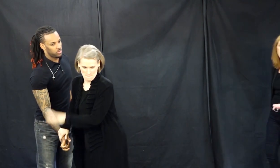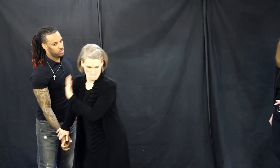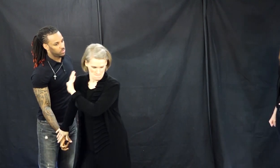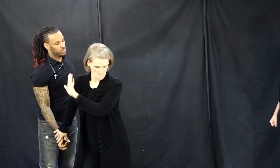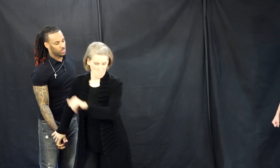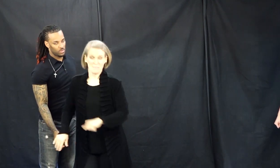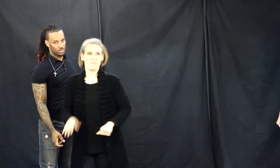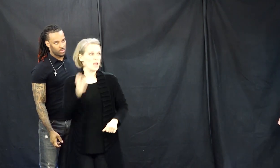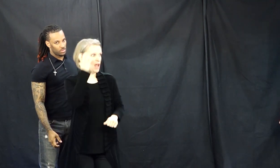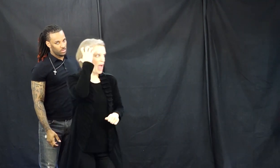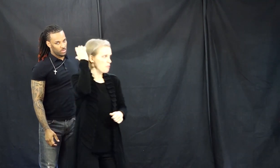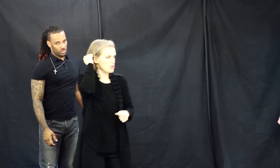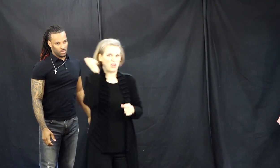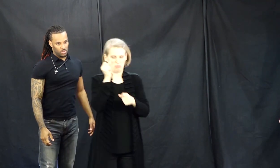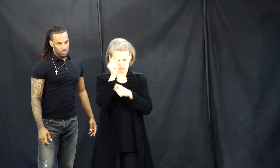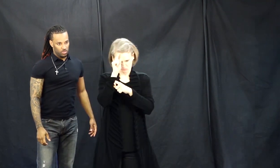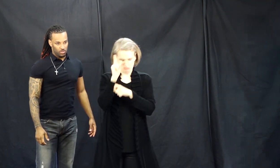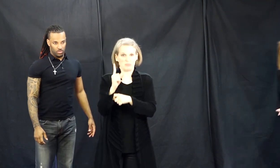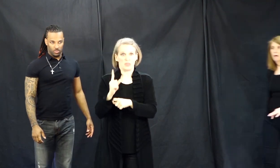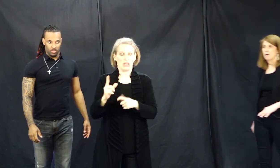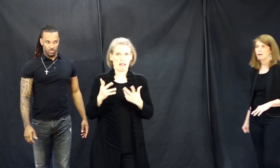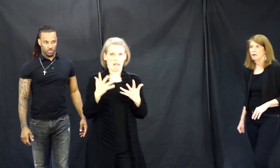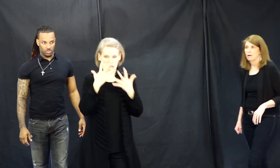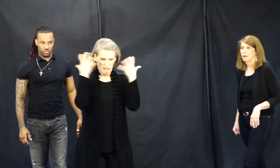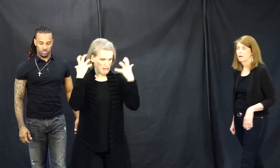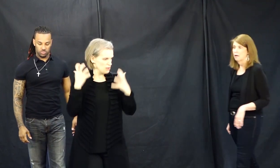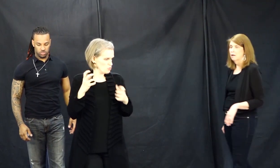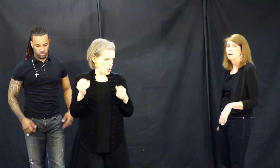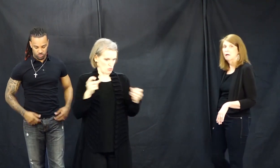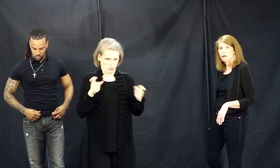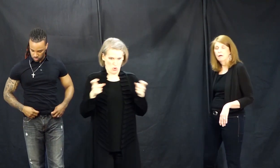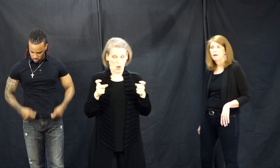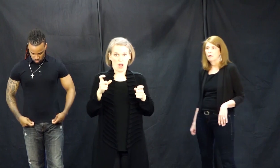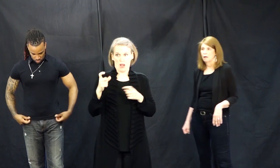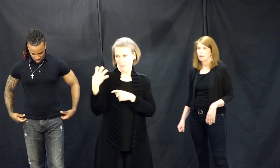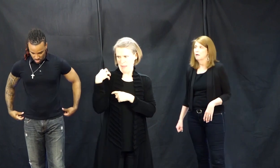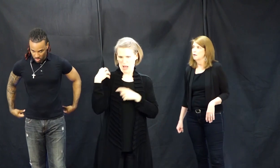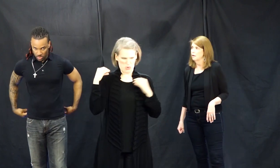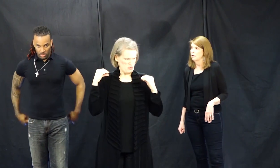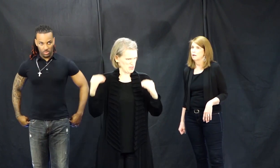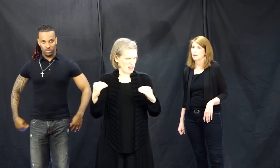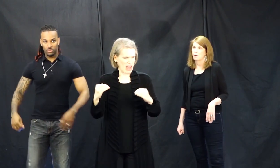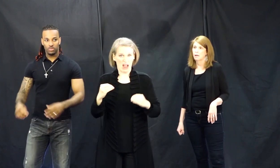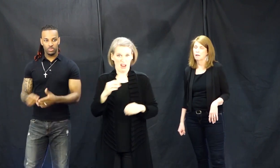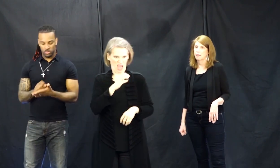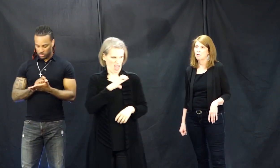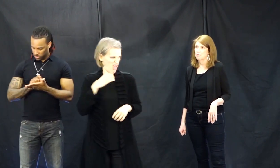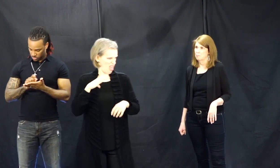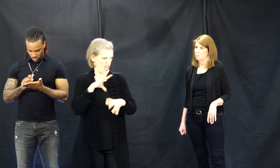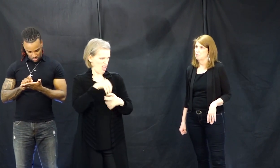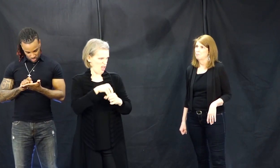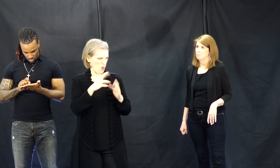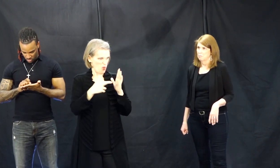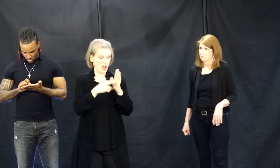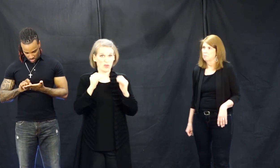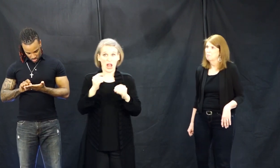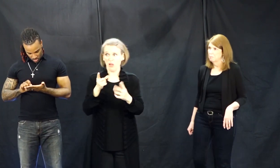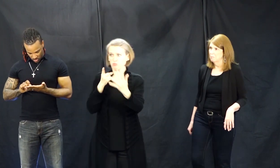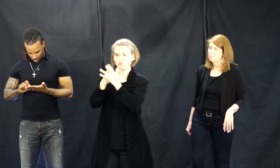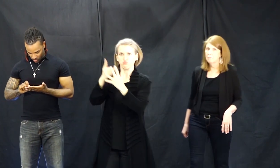Hamilton's out of control. This is great. He's out of power, he holds no office, and he just destroyed President John Adams, the only